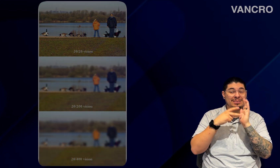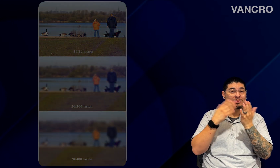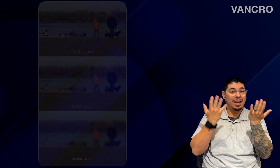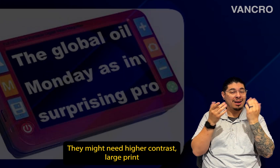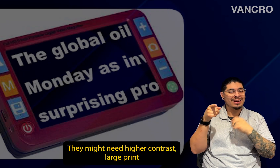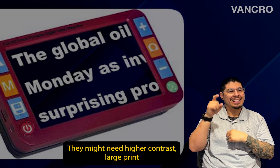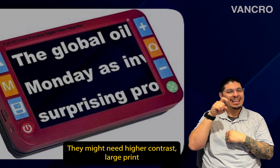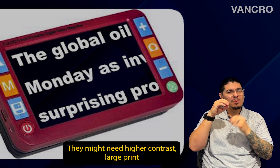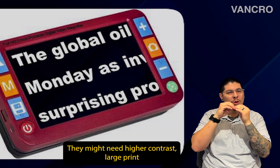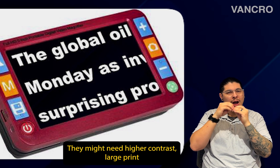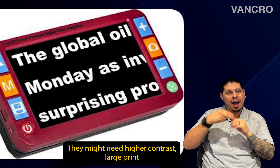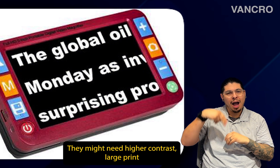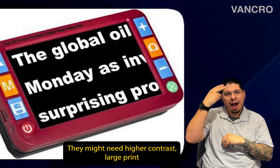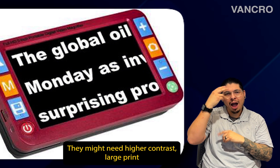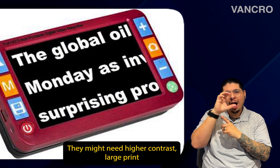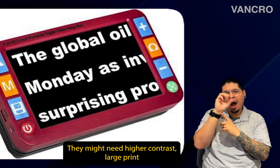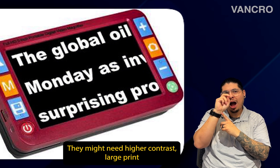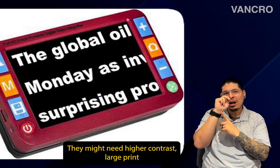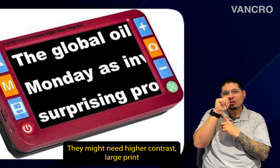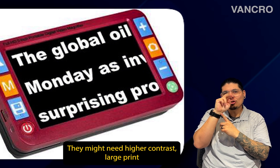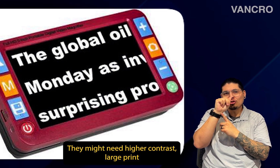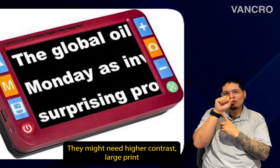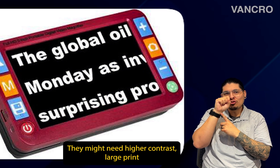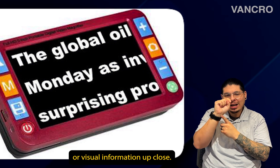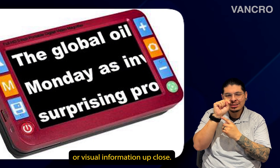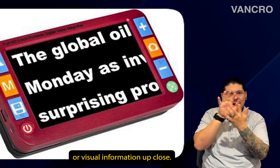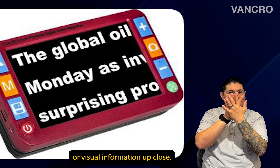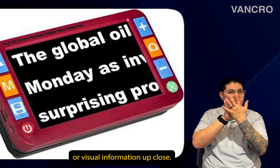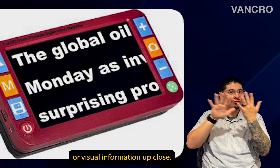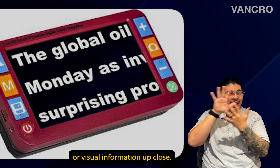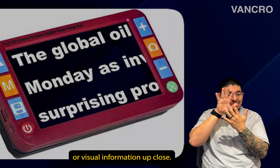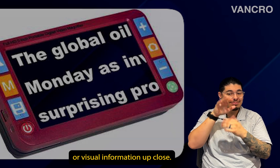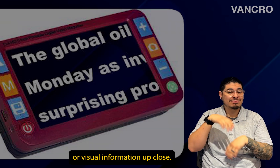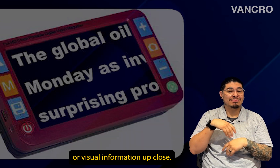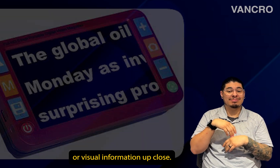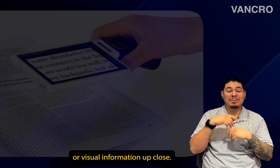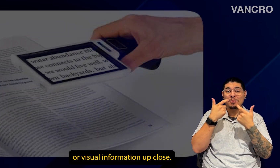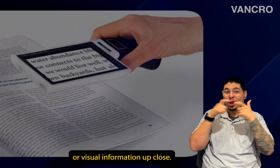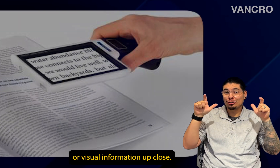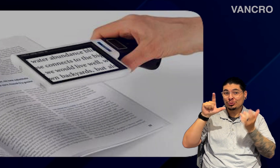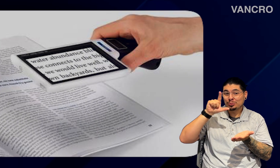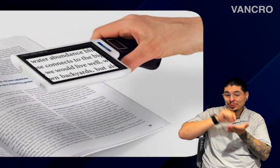They might need higher contrast, large print, or visual information up close.